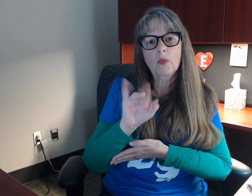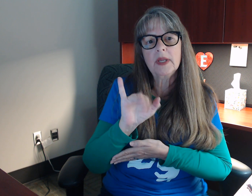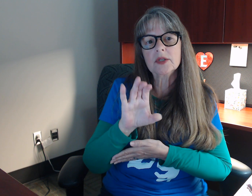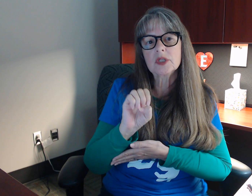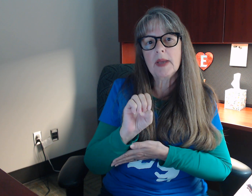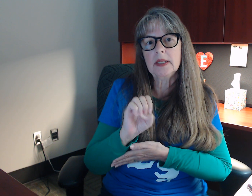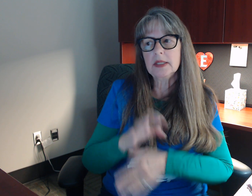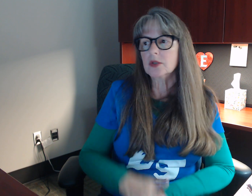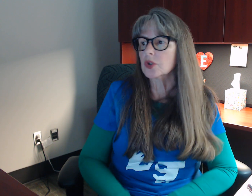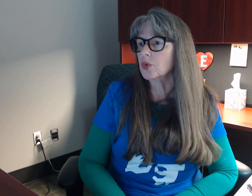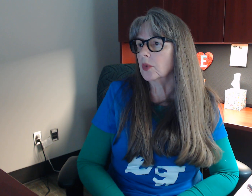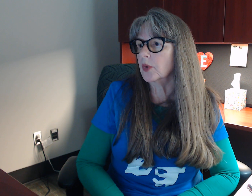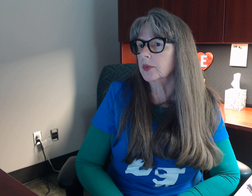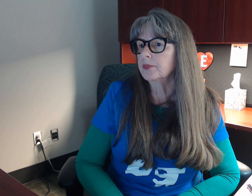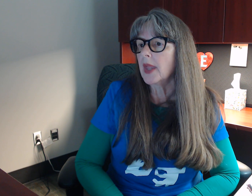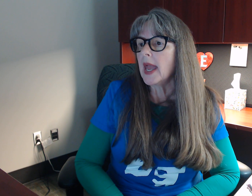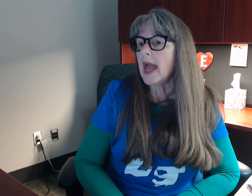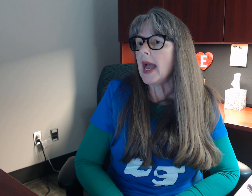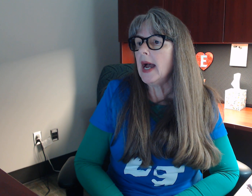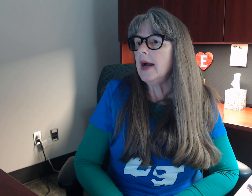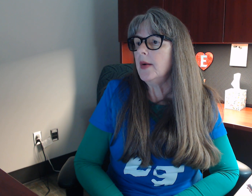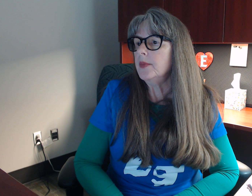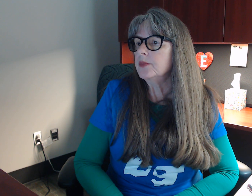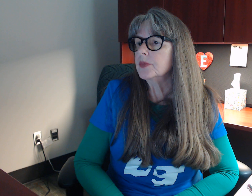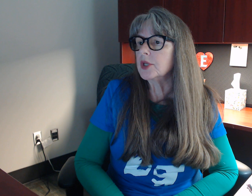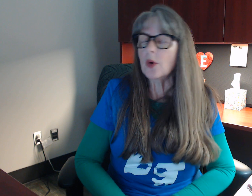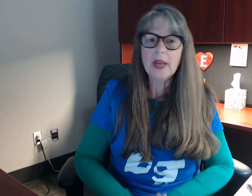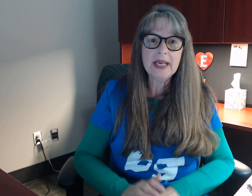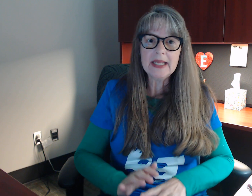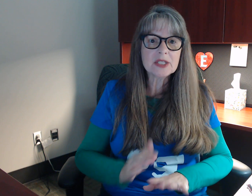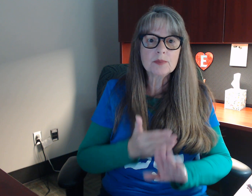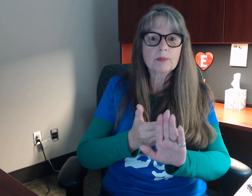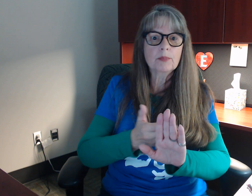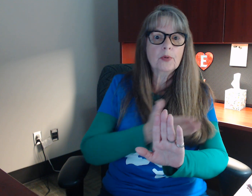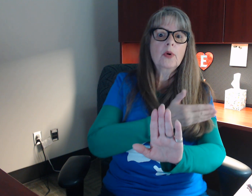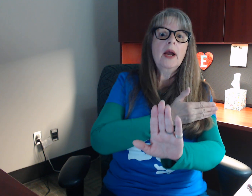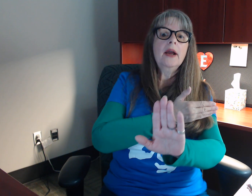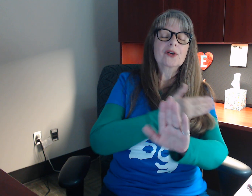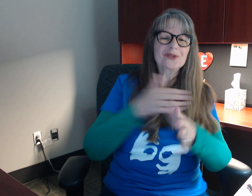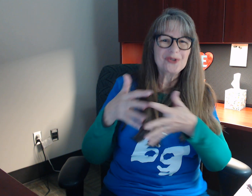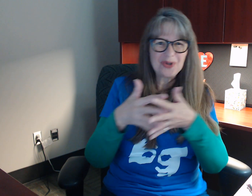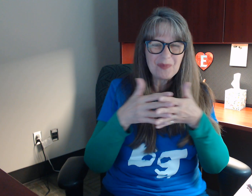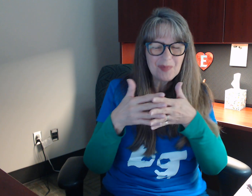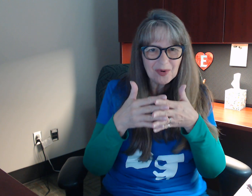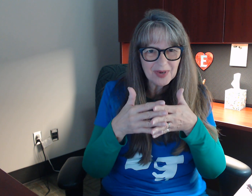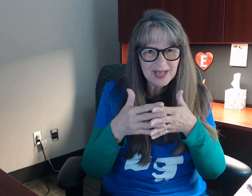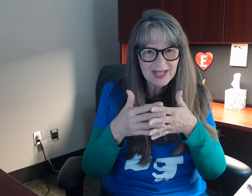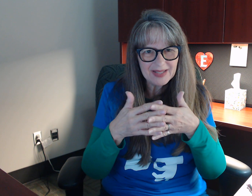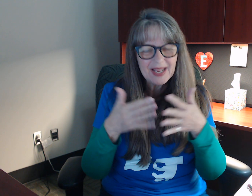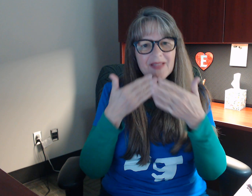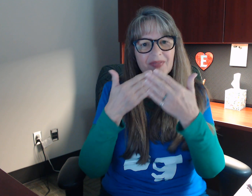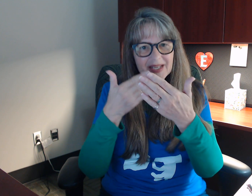can spell it. It's a short word. So, and it's prior to the American